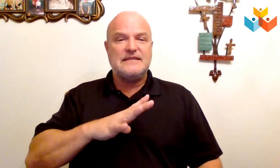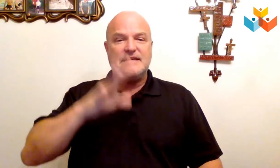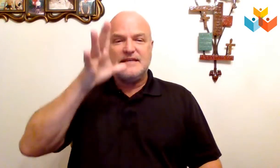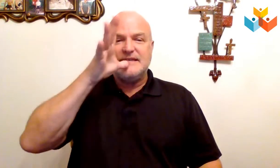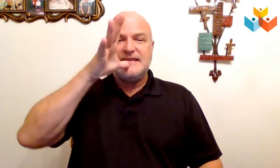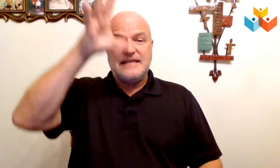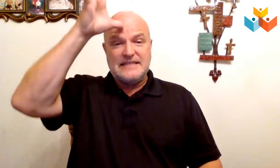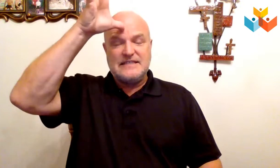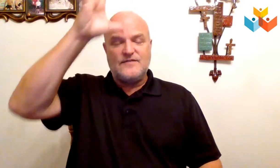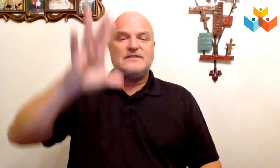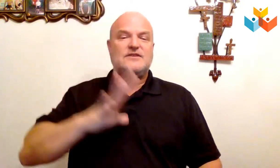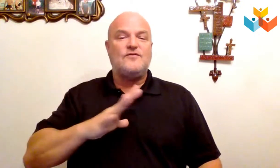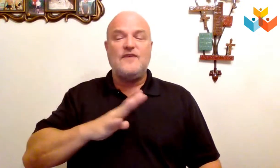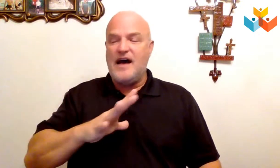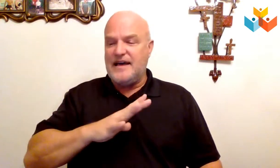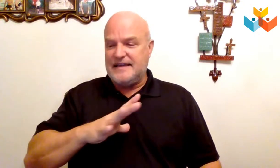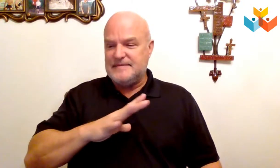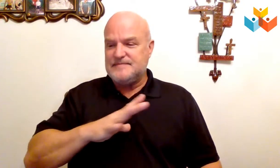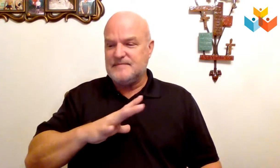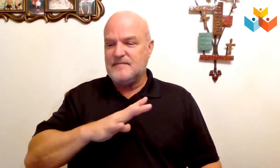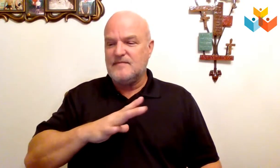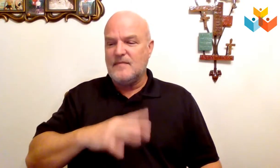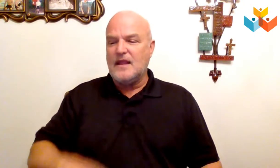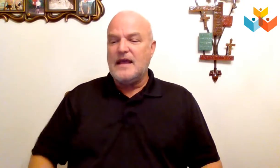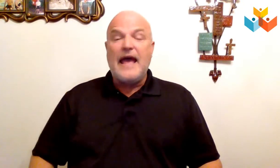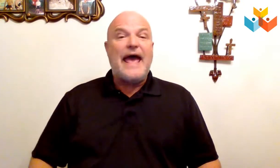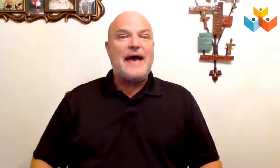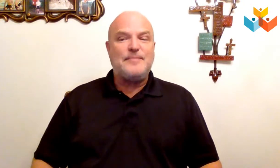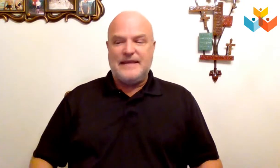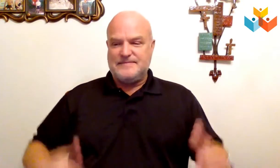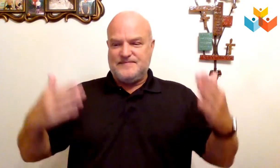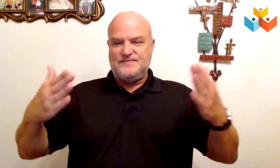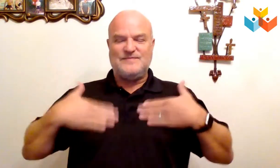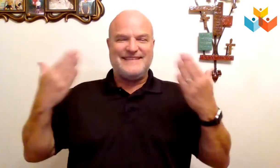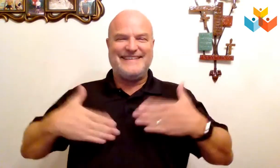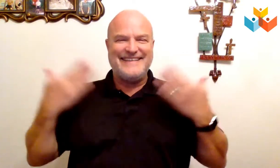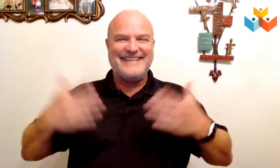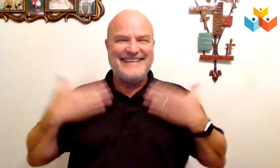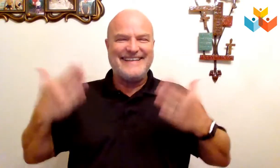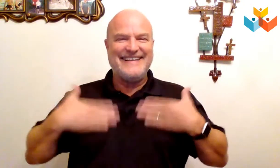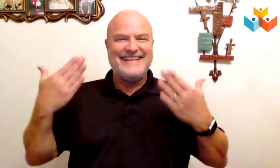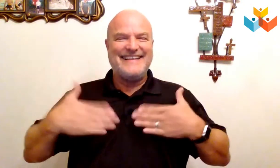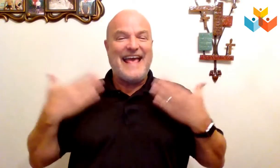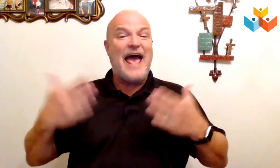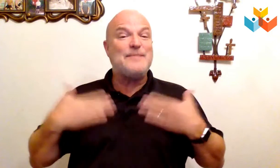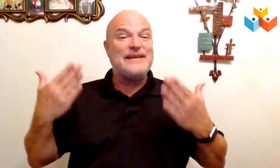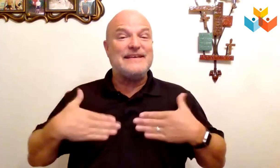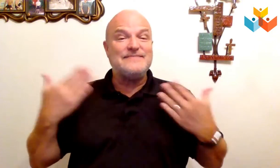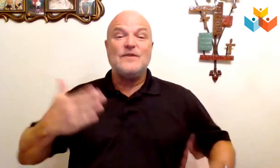placement where it sits is different. So fine. Happy.